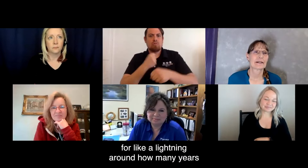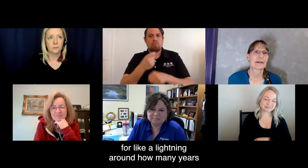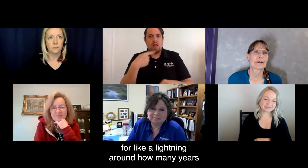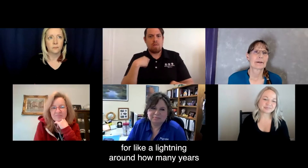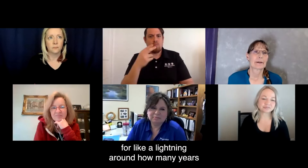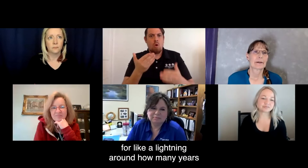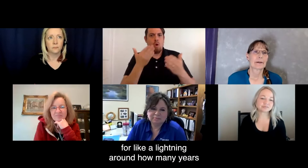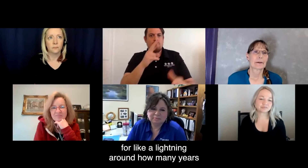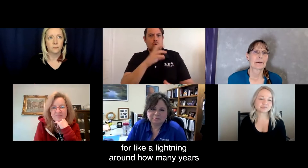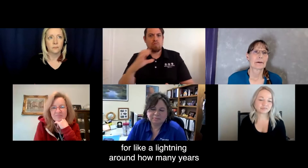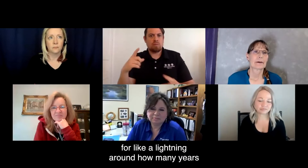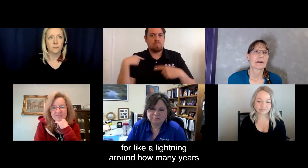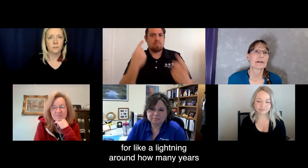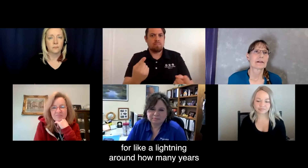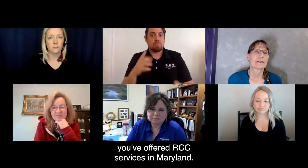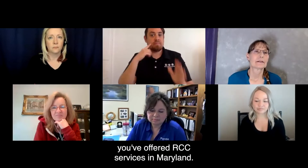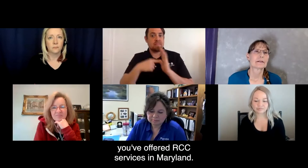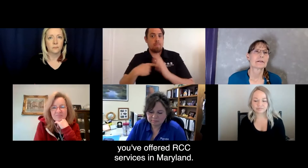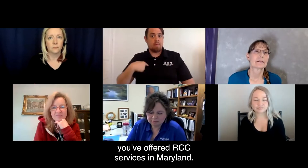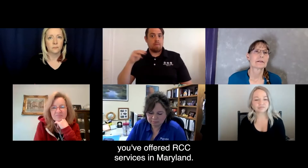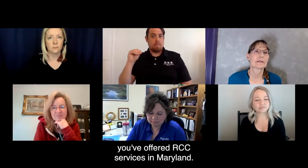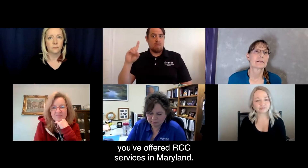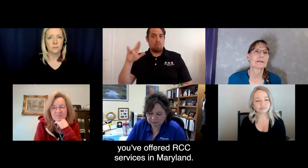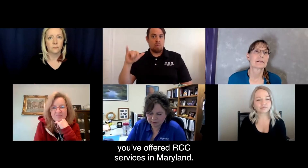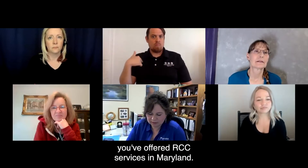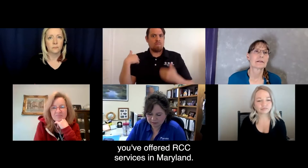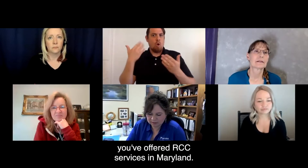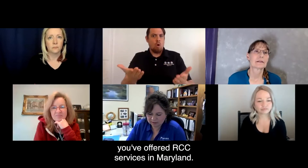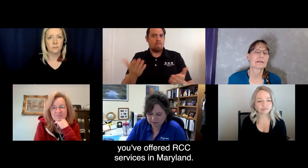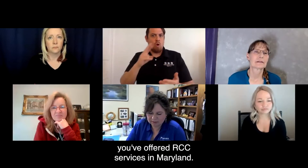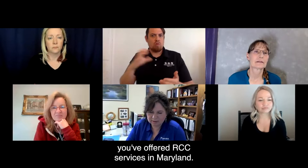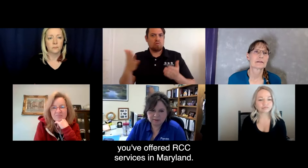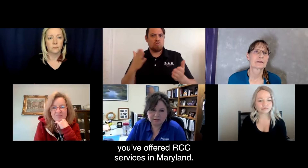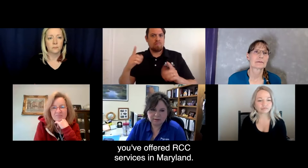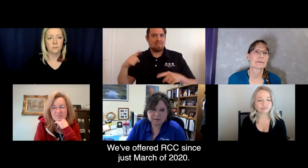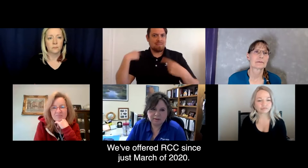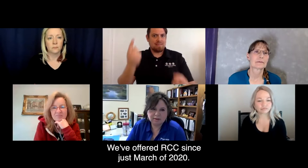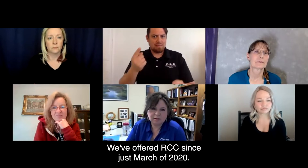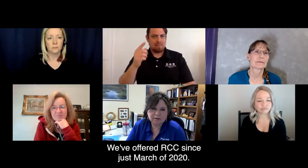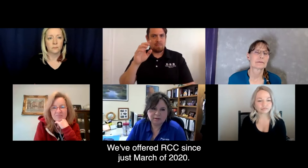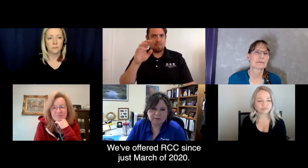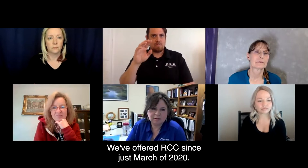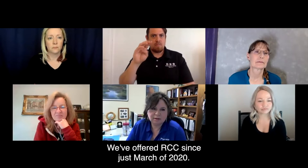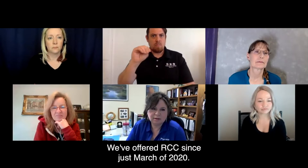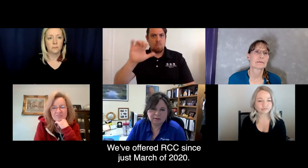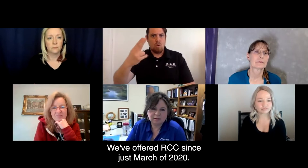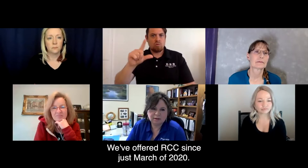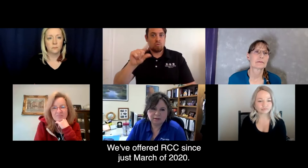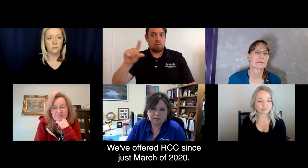questions for like a lightning round of how many years you've offered RCC services. In Maryland, we've offered